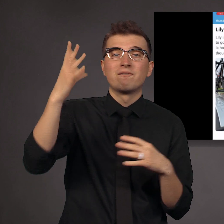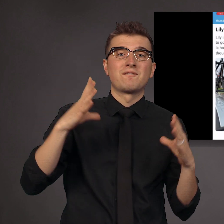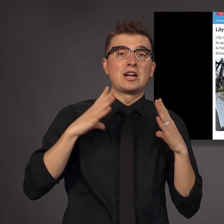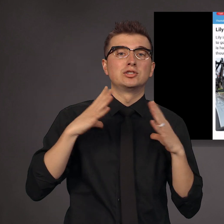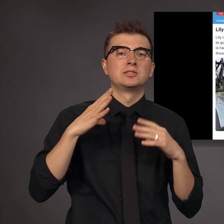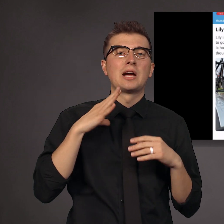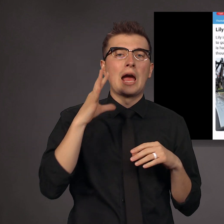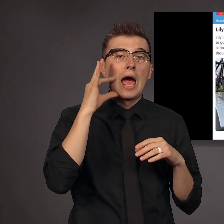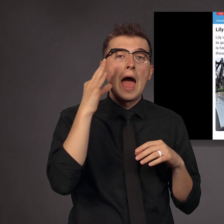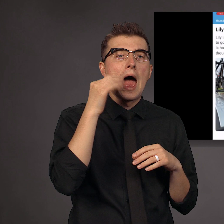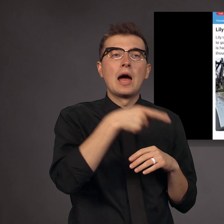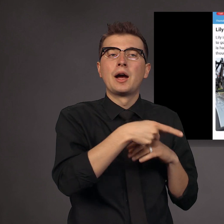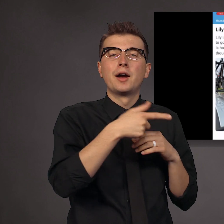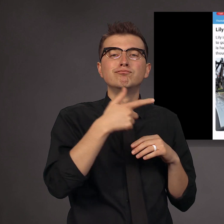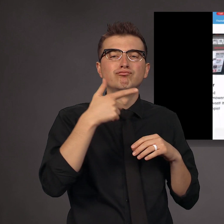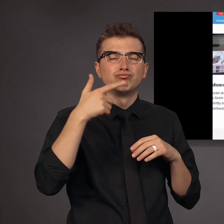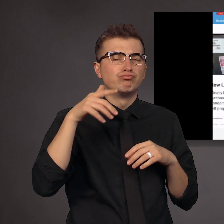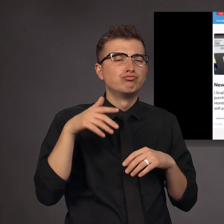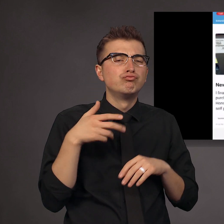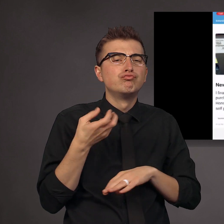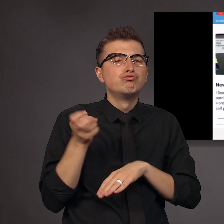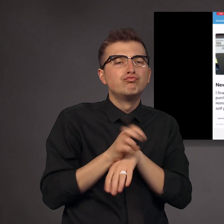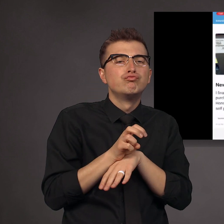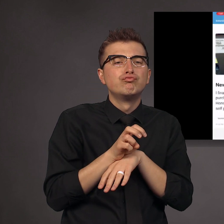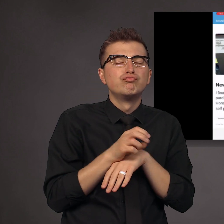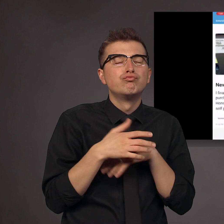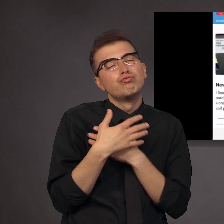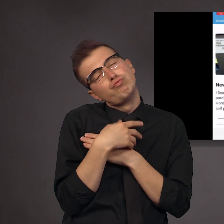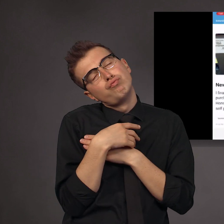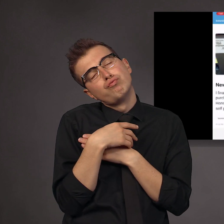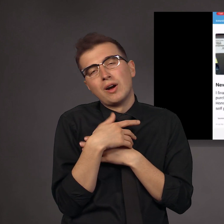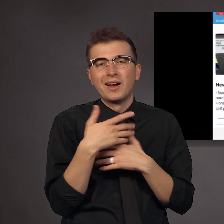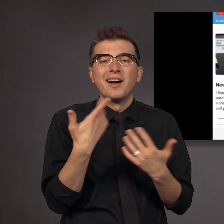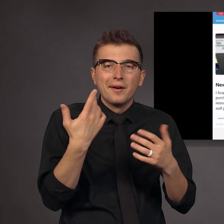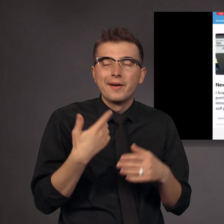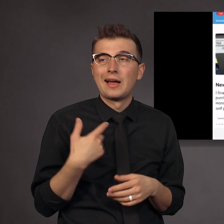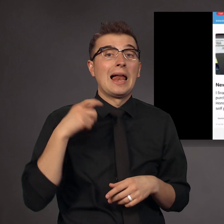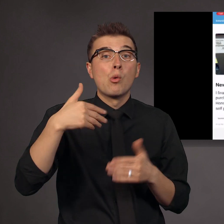cat decided this was going to be a good place to take a little rest. Needed a new